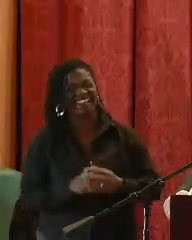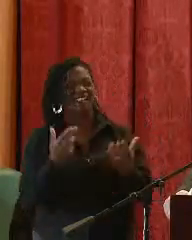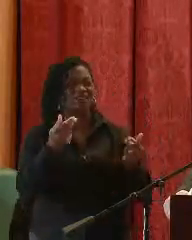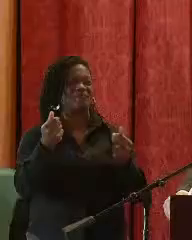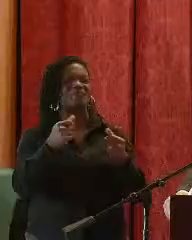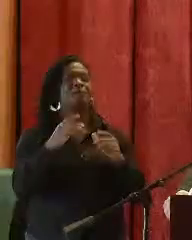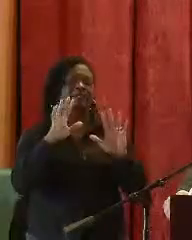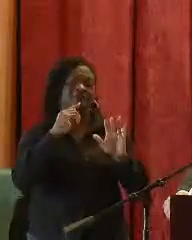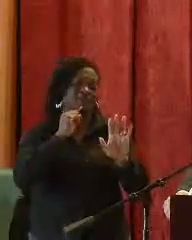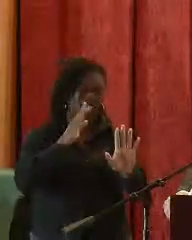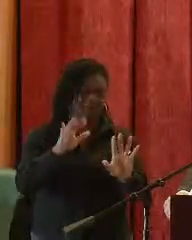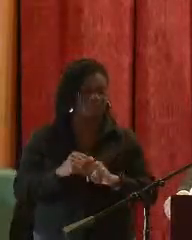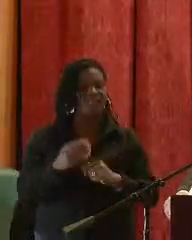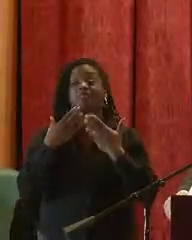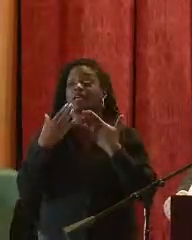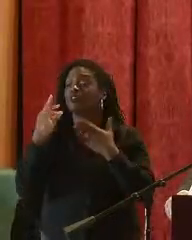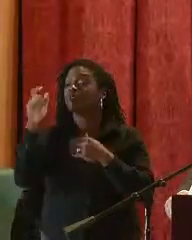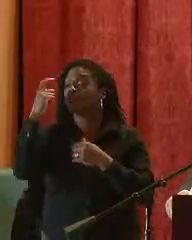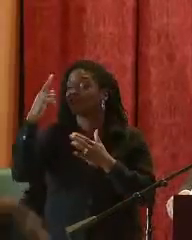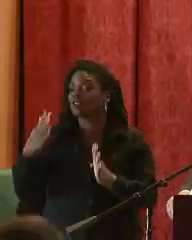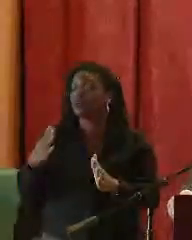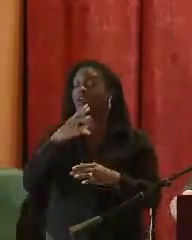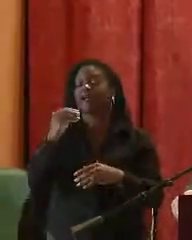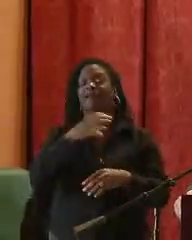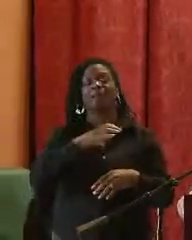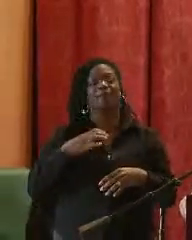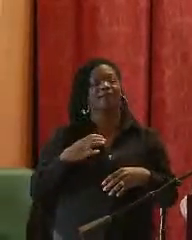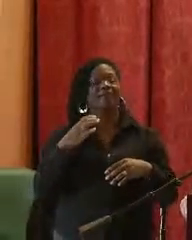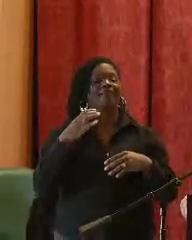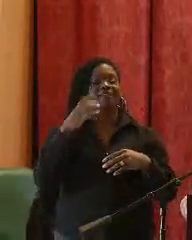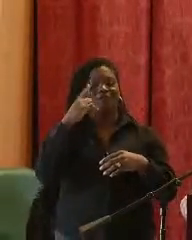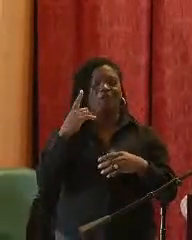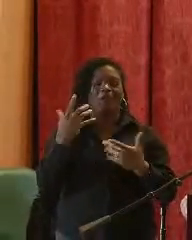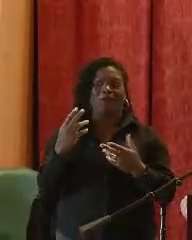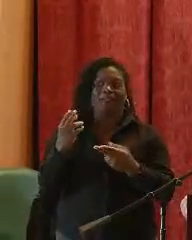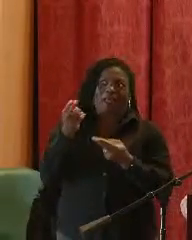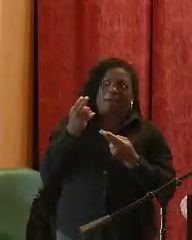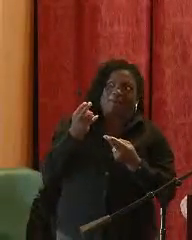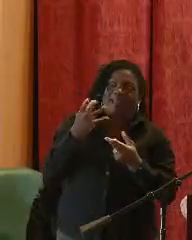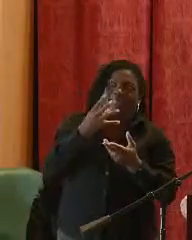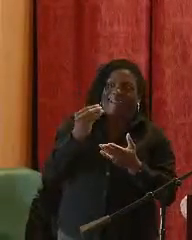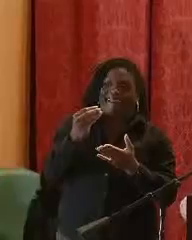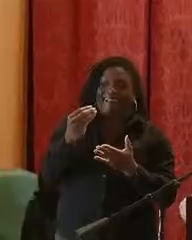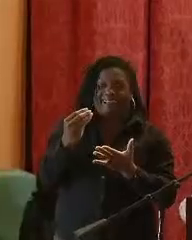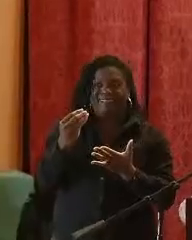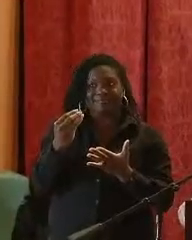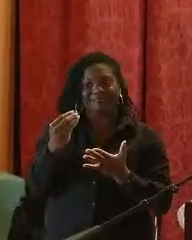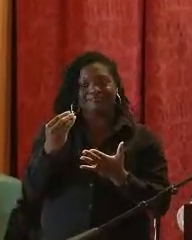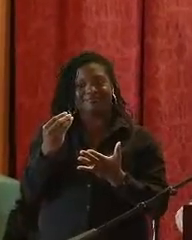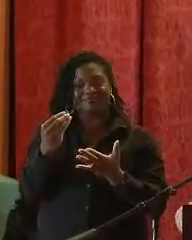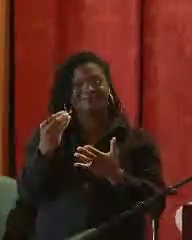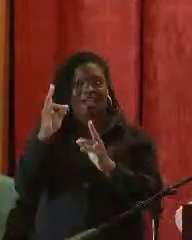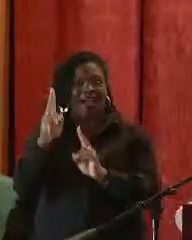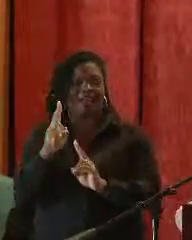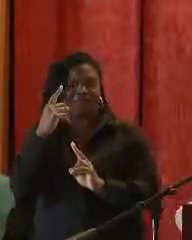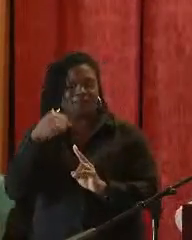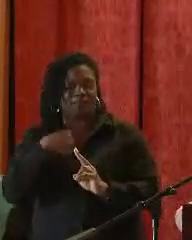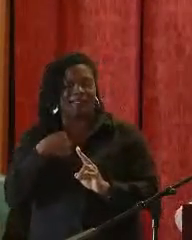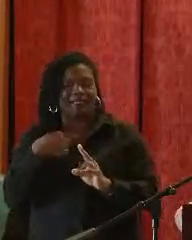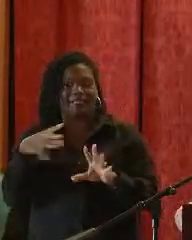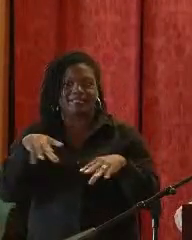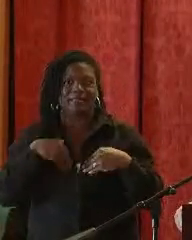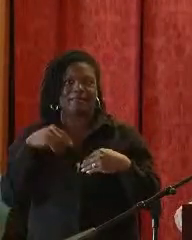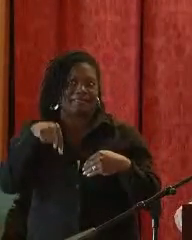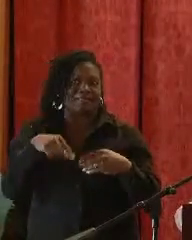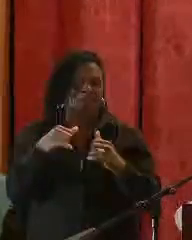and his committee and his team for nominating, for accepting me as the recipient of this reward. It does mean a lot. I want to